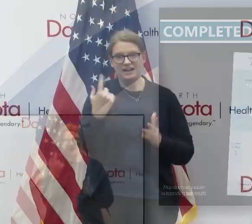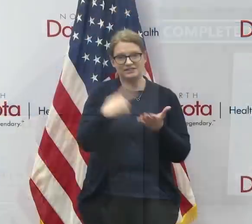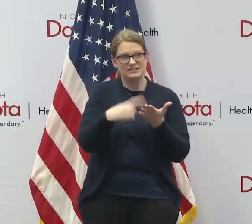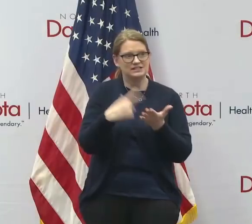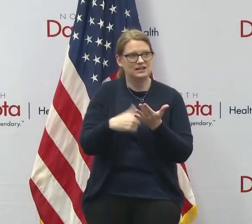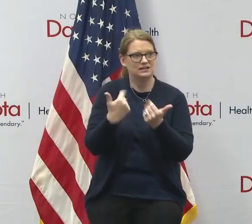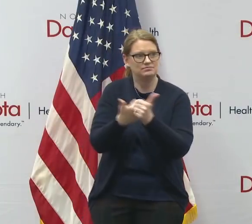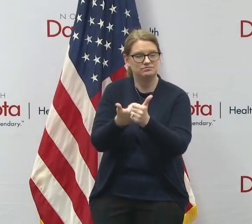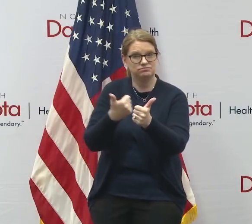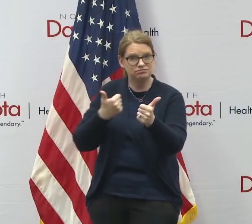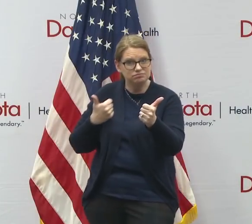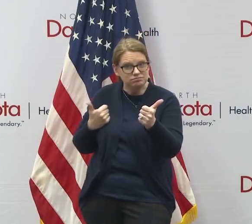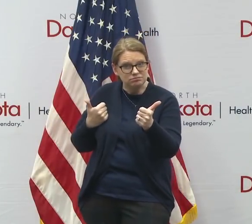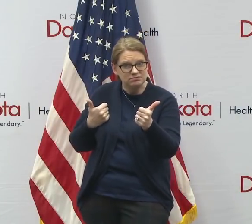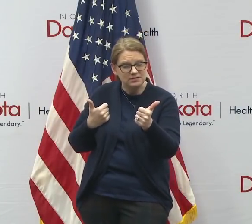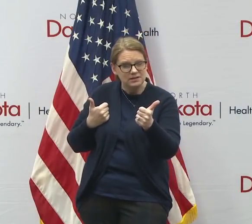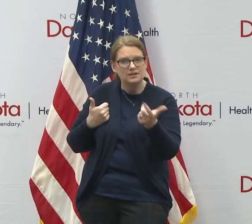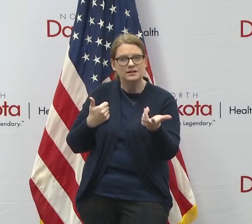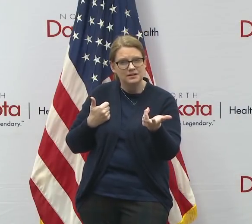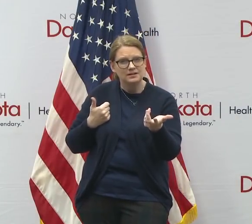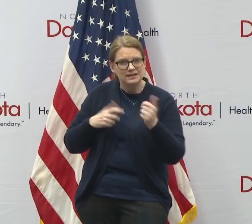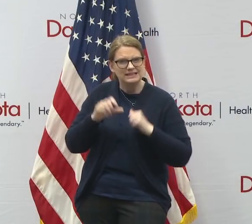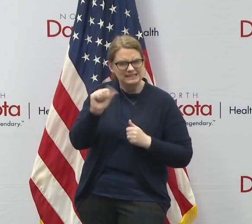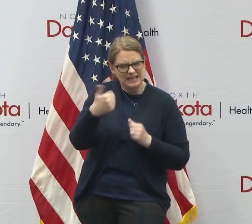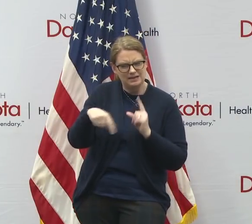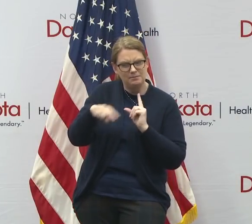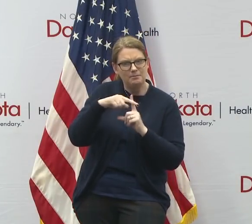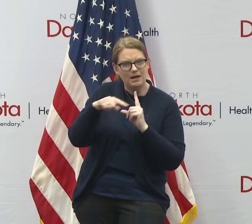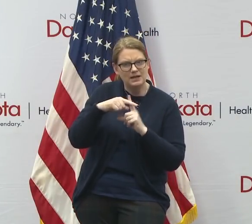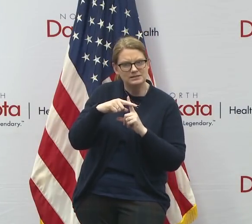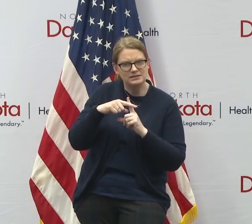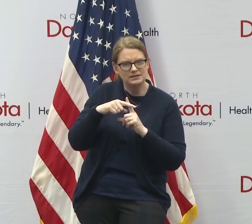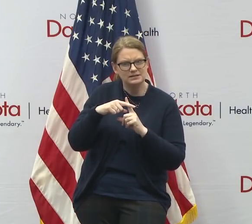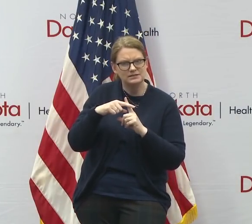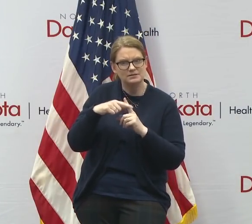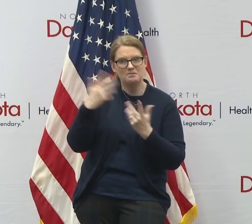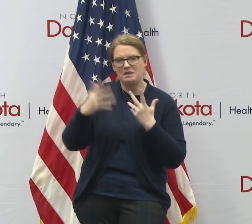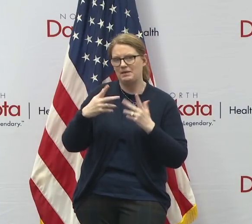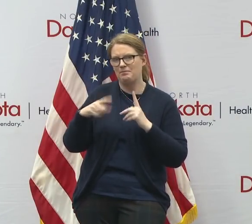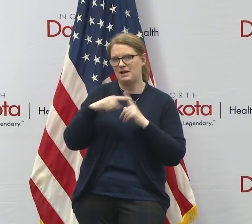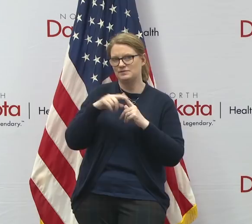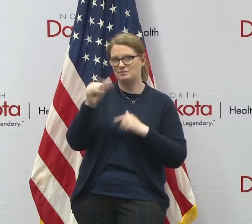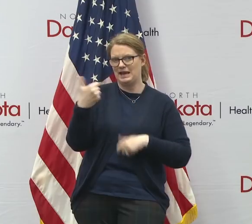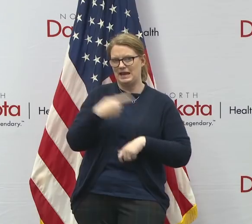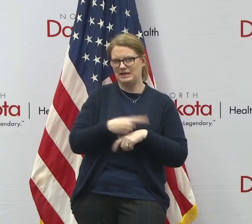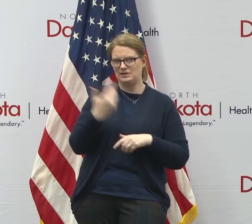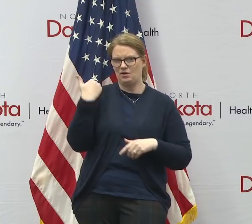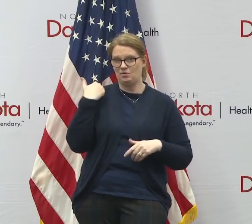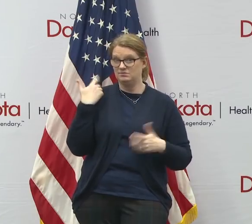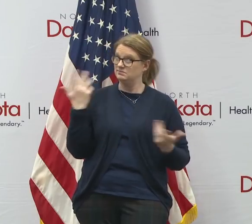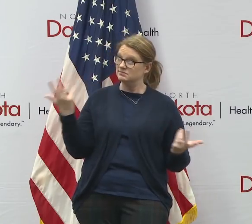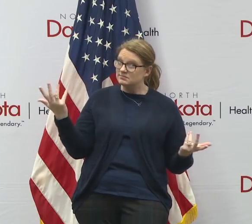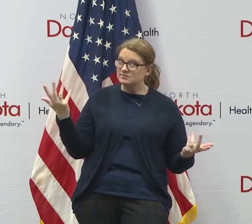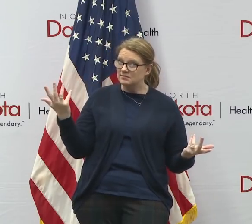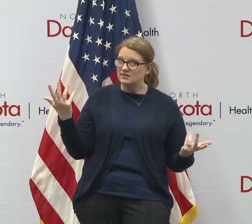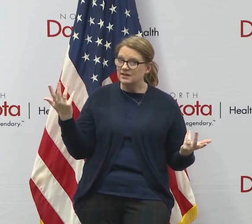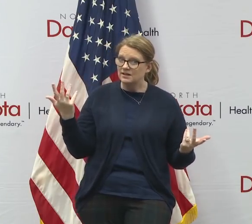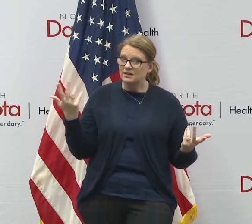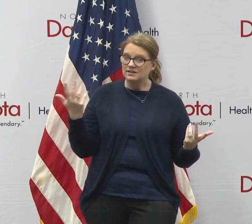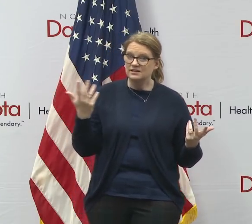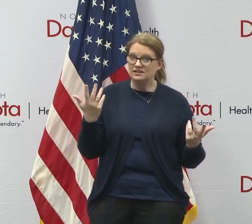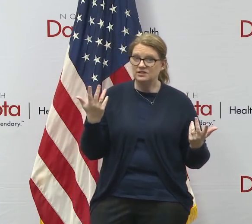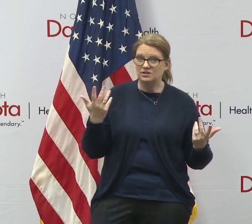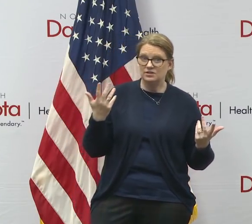10 positives might be picking up the positives from 10 days ago. We know that the spread,